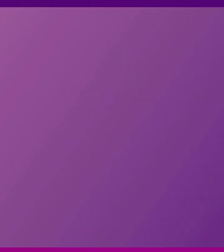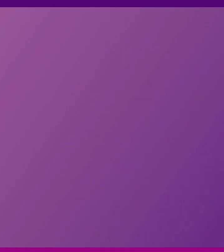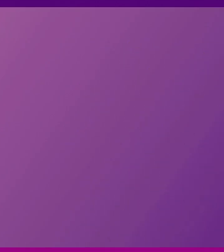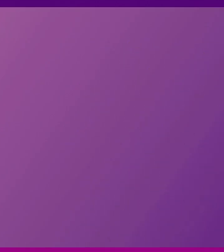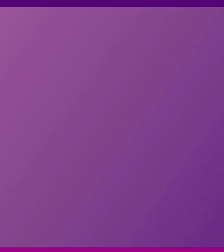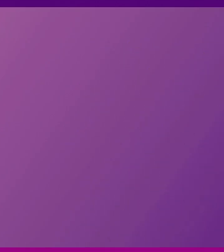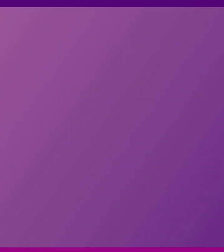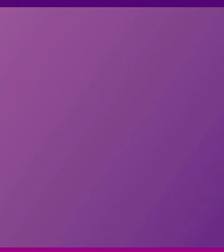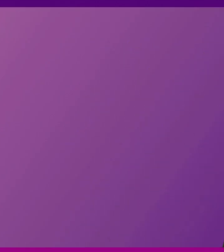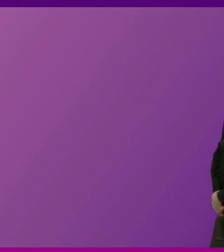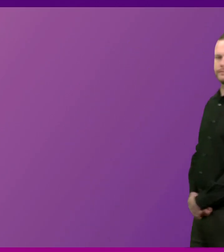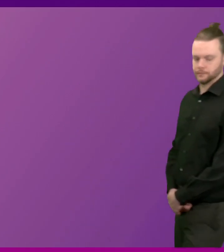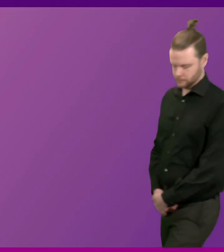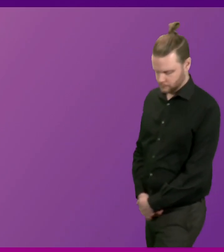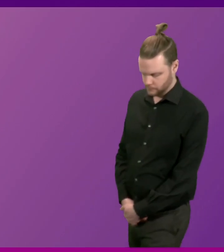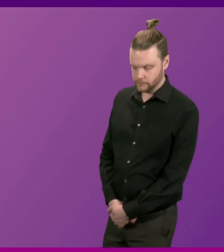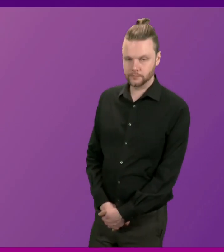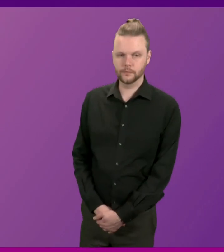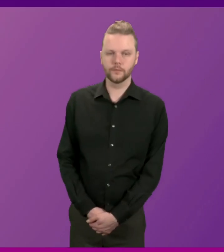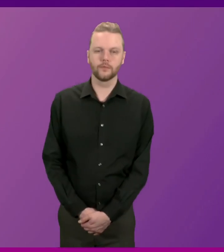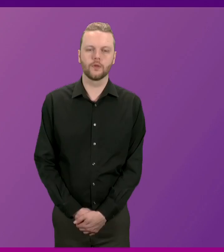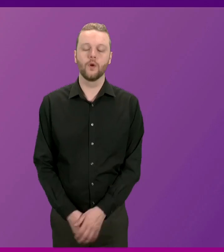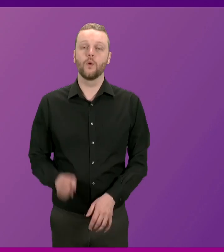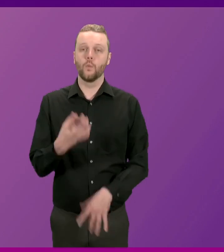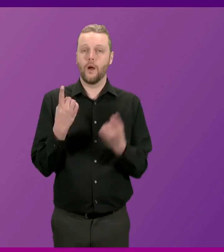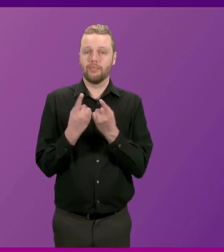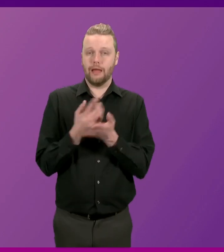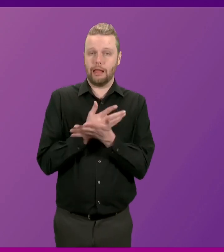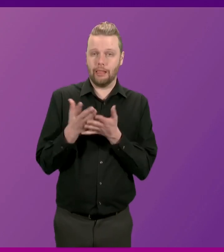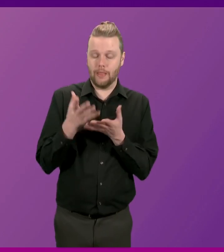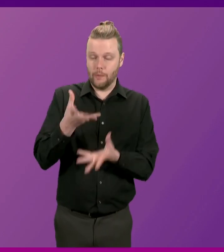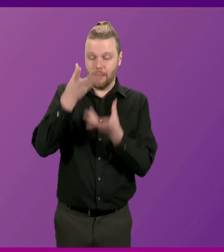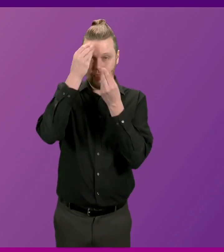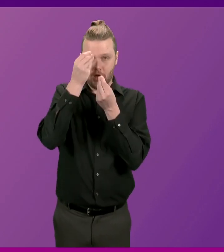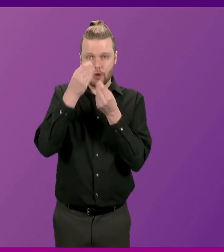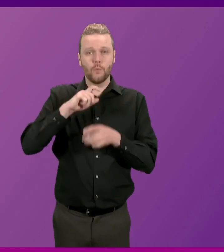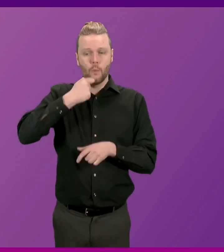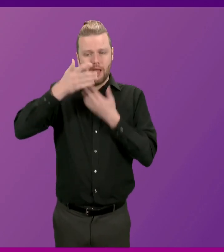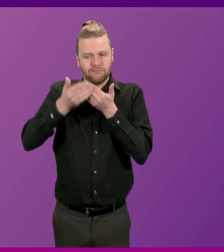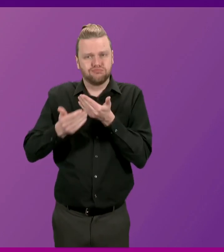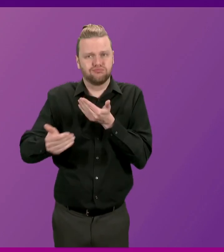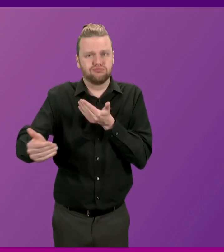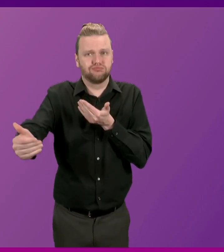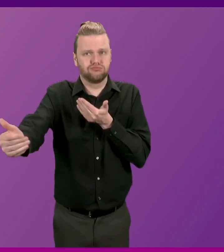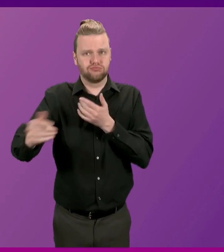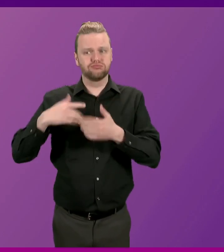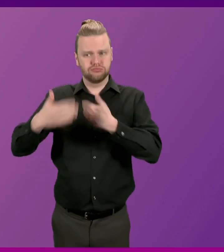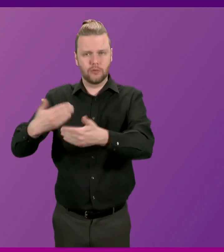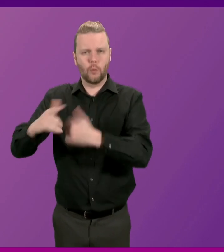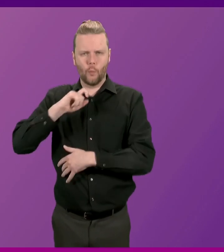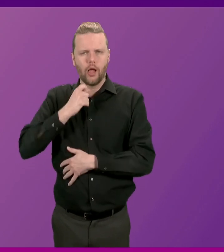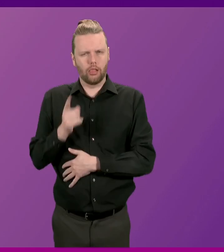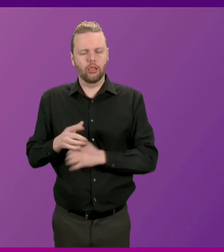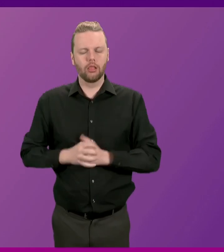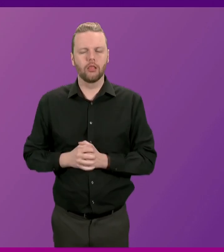think clear things we've learned from this is that we're in it for the long game. That there aren't in